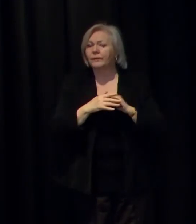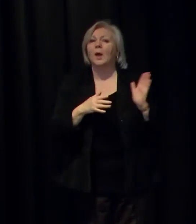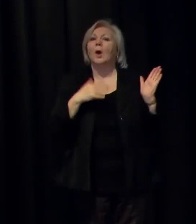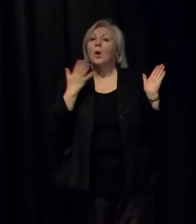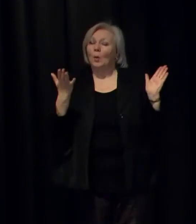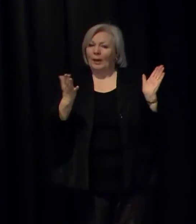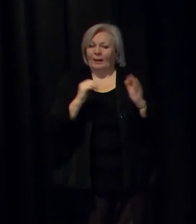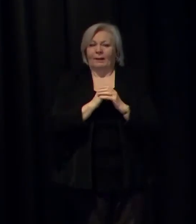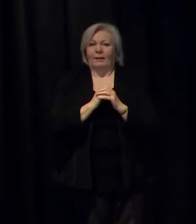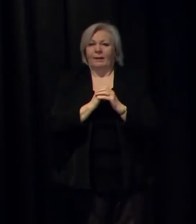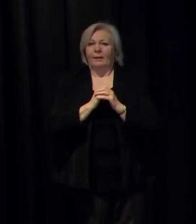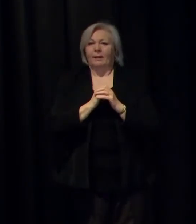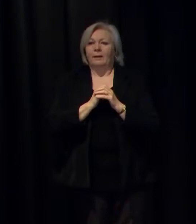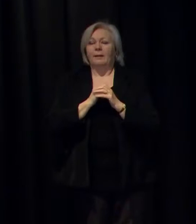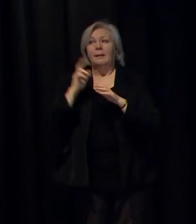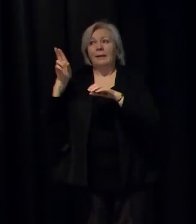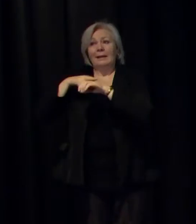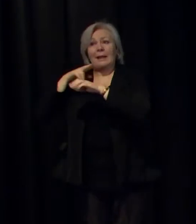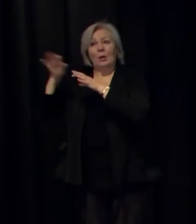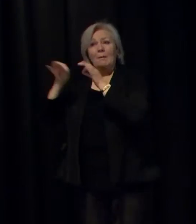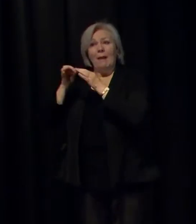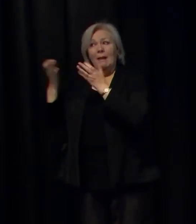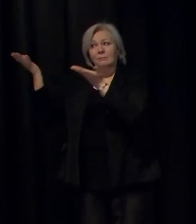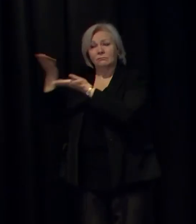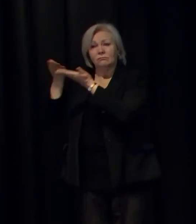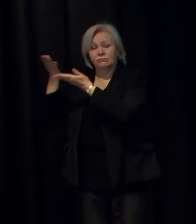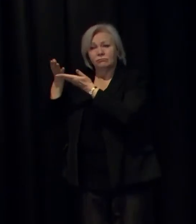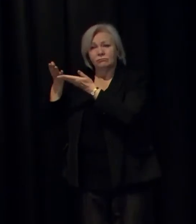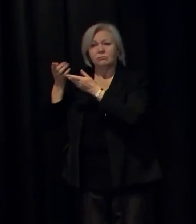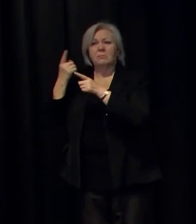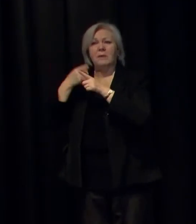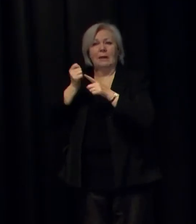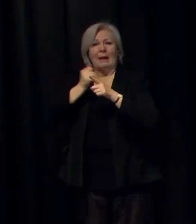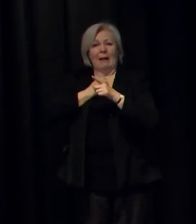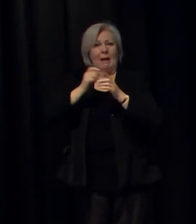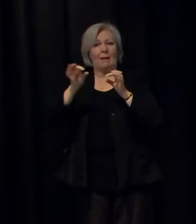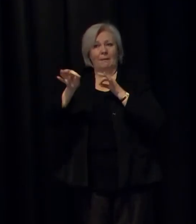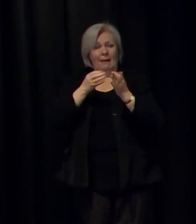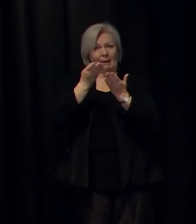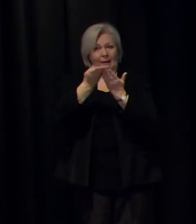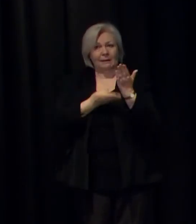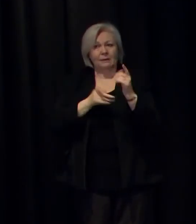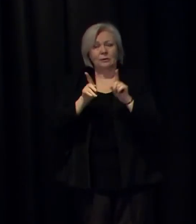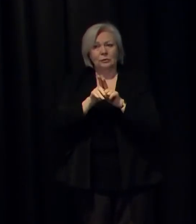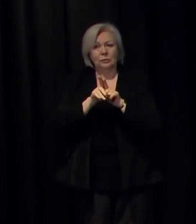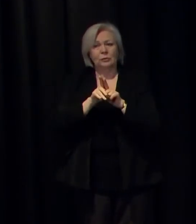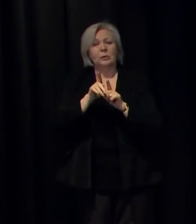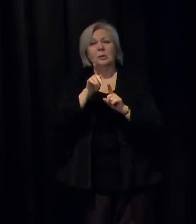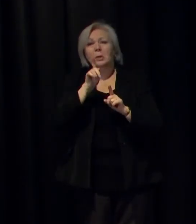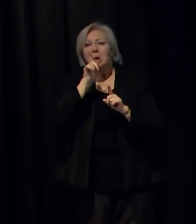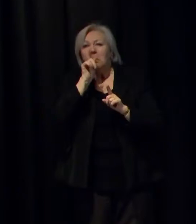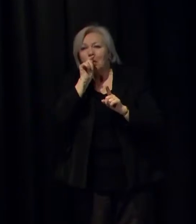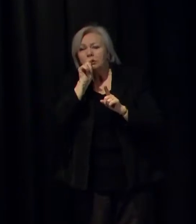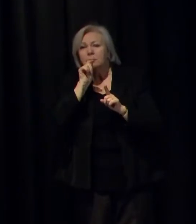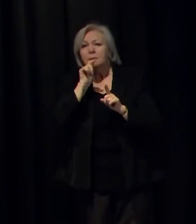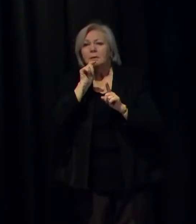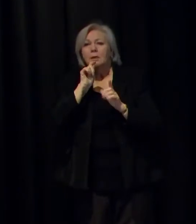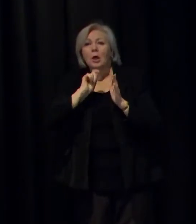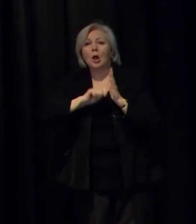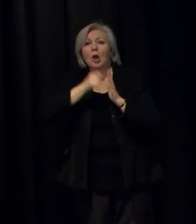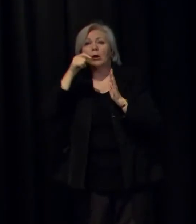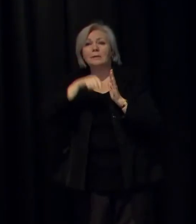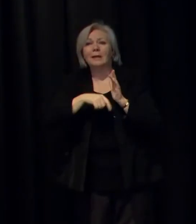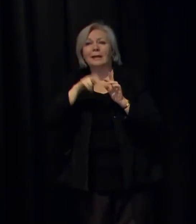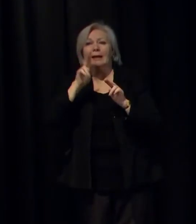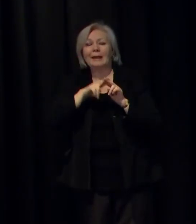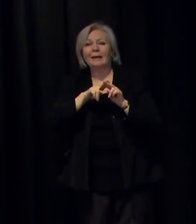does speak about, and the national plan speaks about, there is potential for a very targeted measure if you